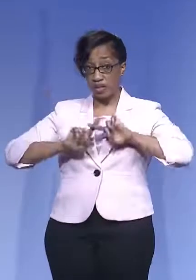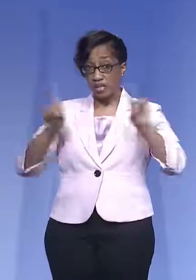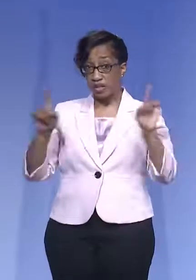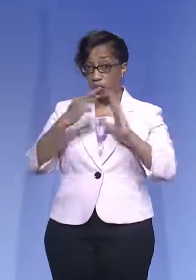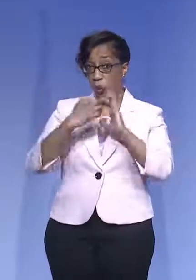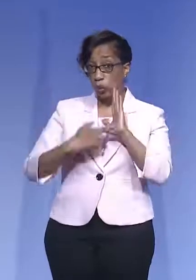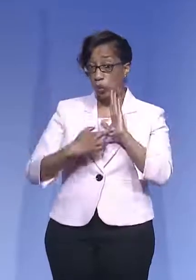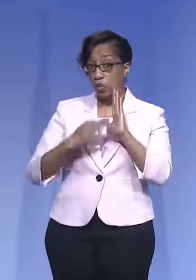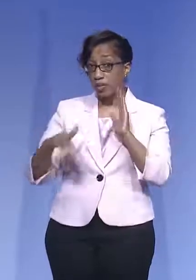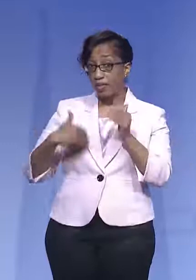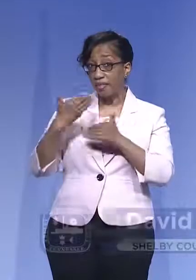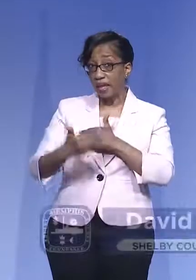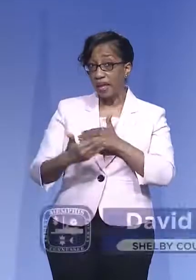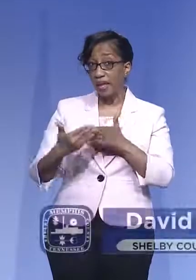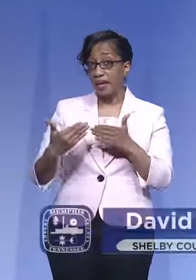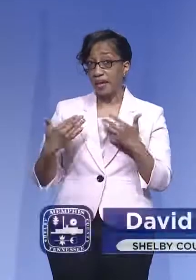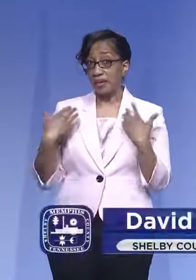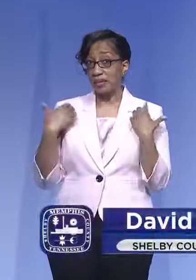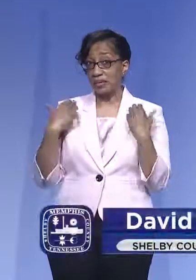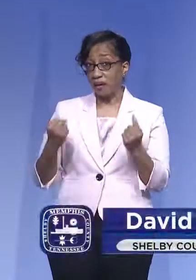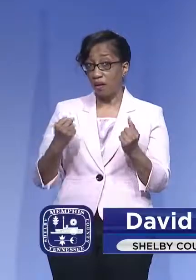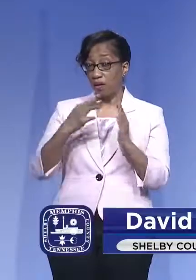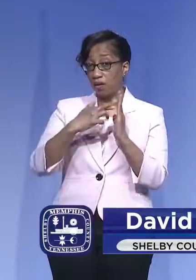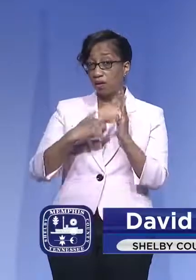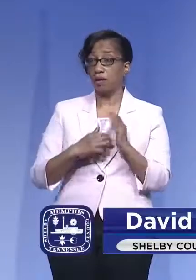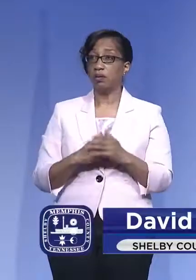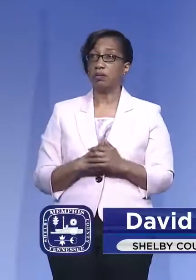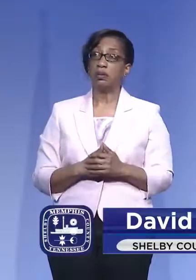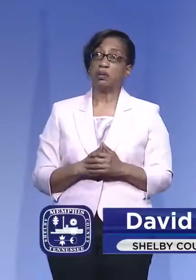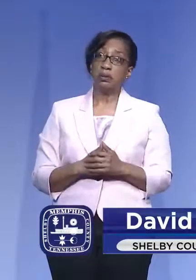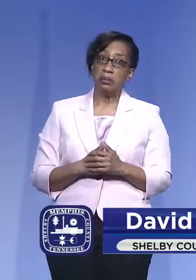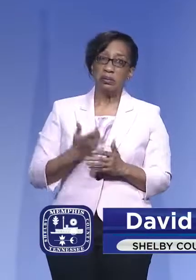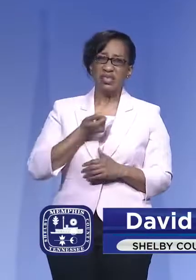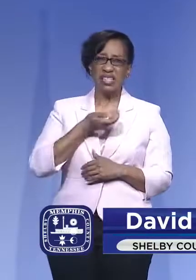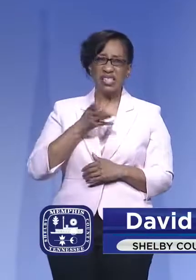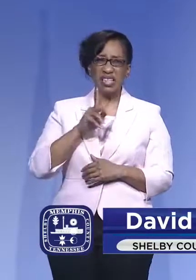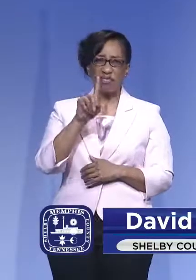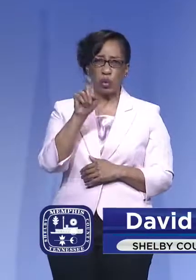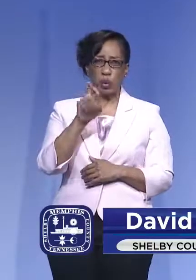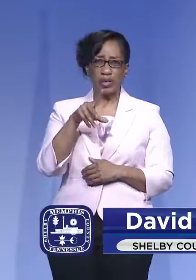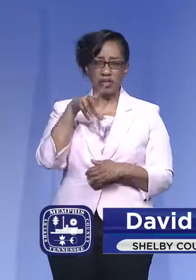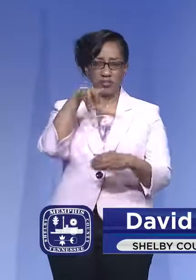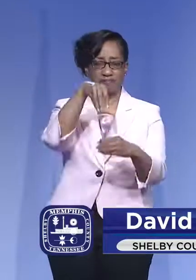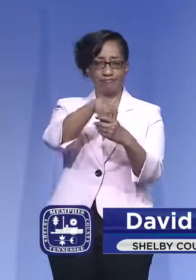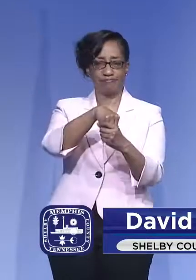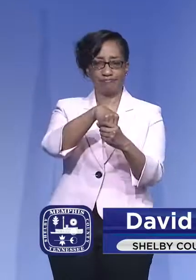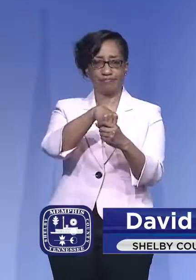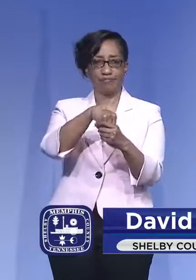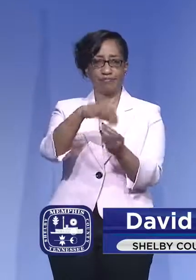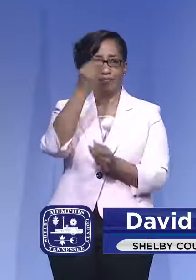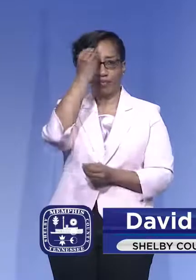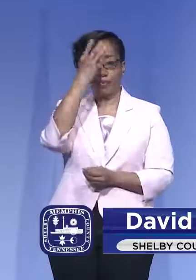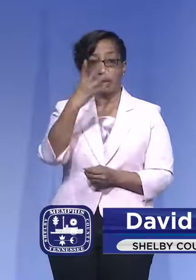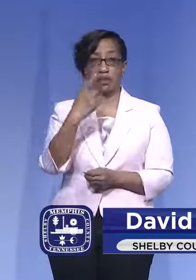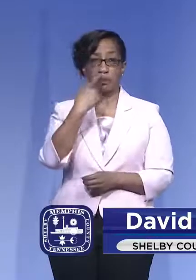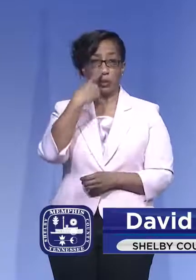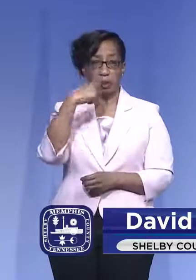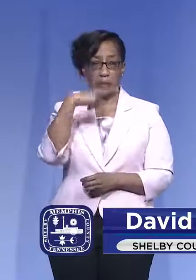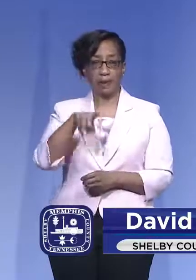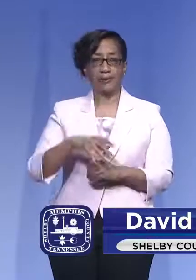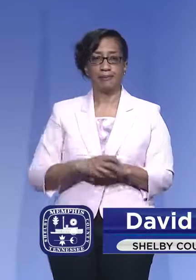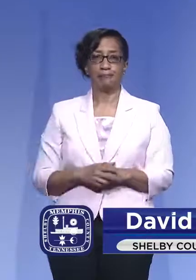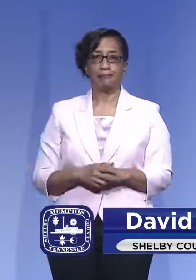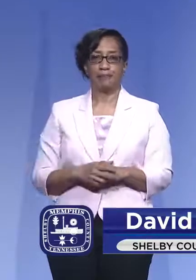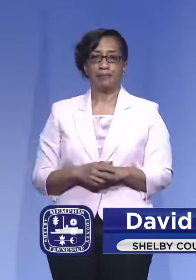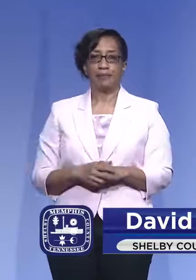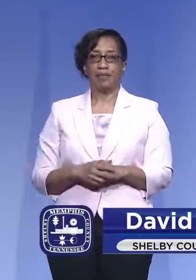Well, there's several hypothetical questions in there, Brad, but let me just say this, if I could give a statement that tries